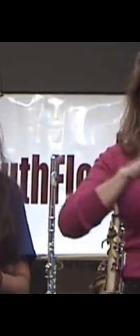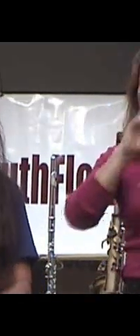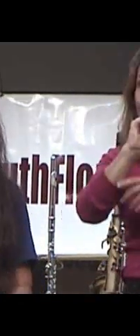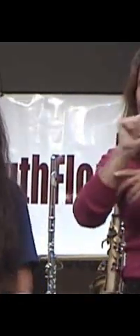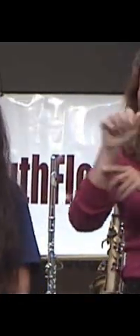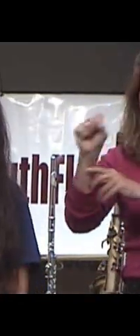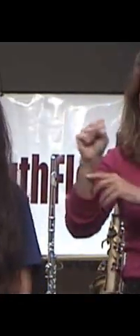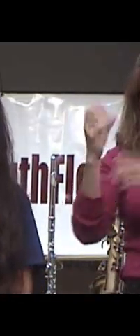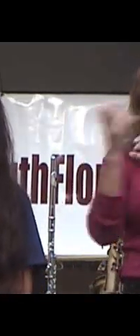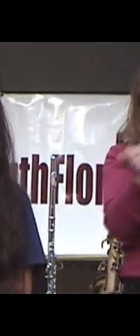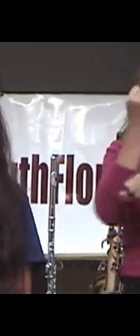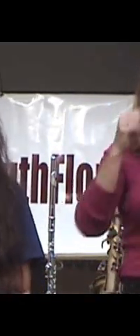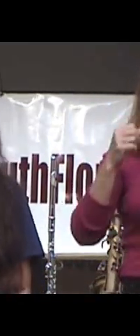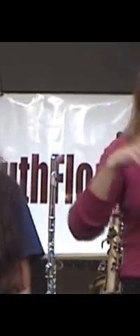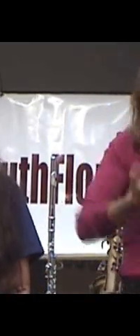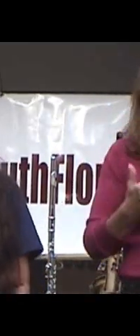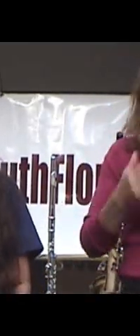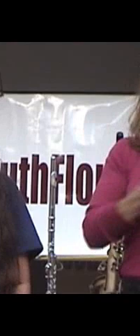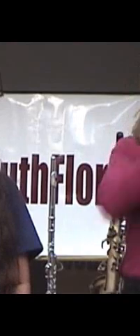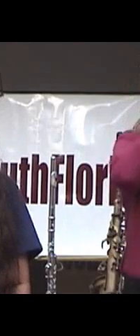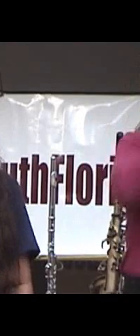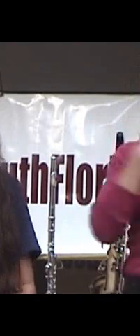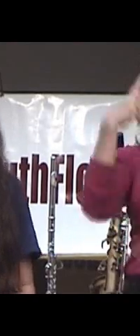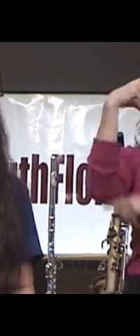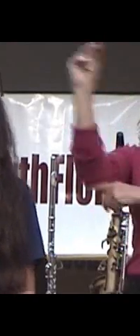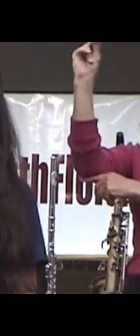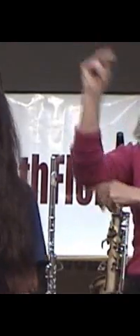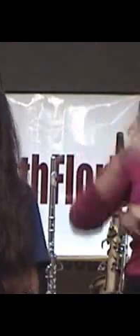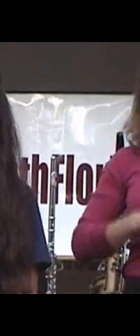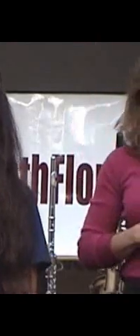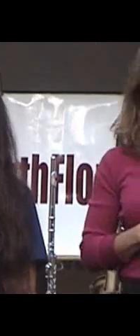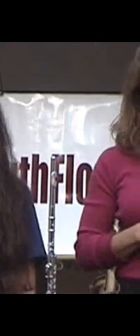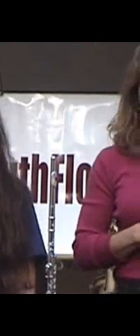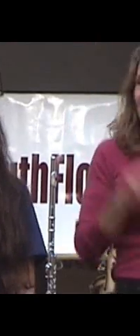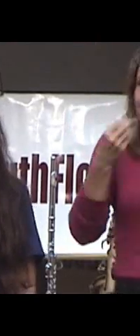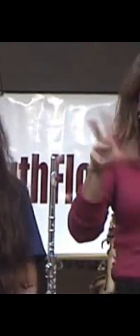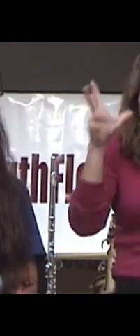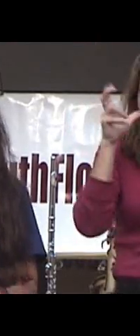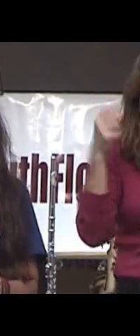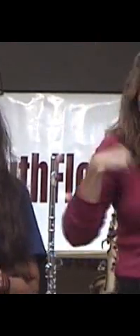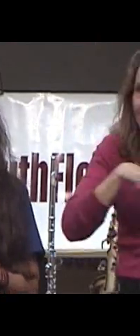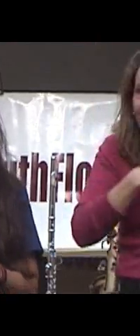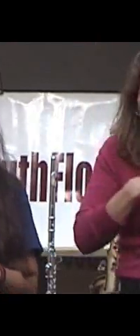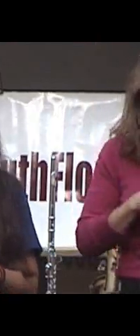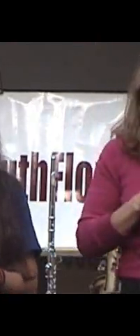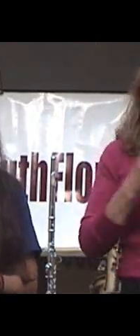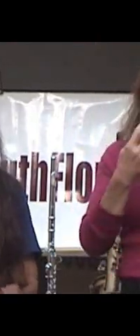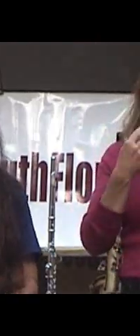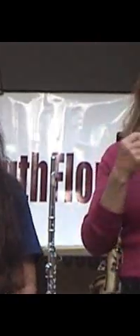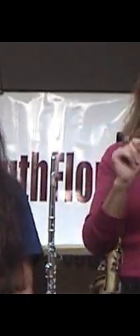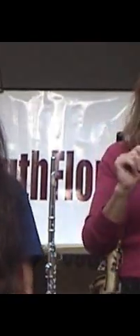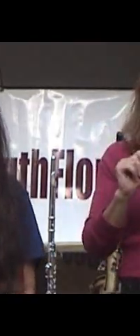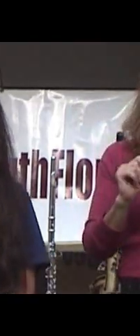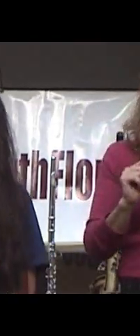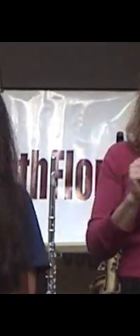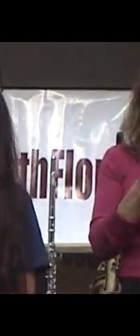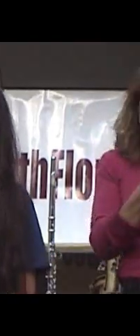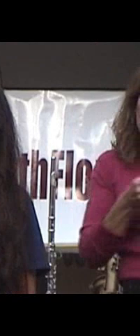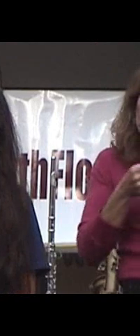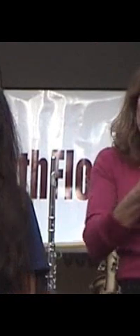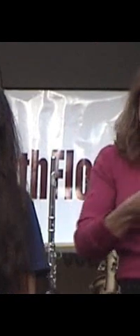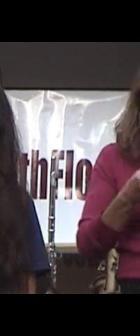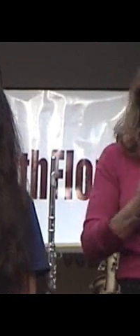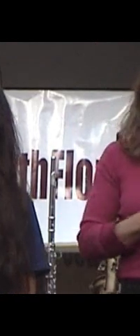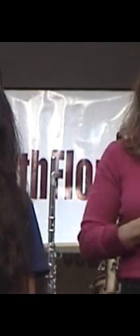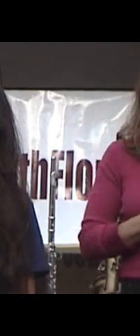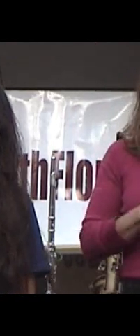The people spoke. We said no. They didn't want to listen to us. They tried reconciliation. Does anybody